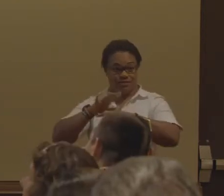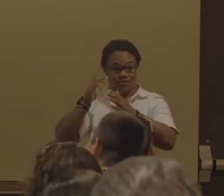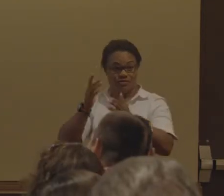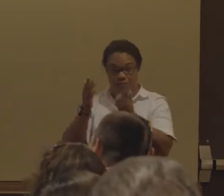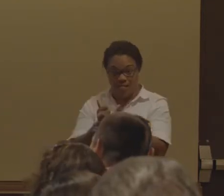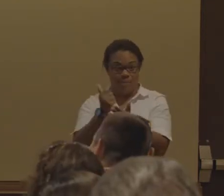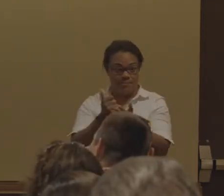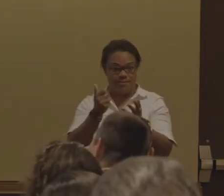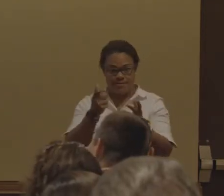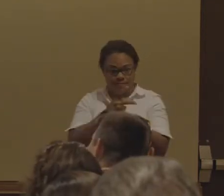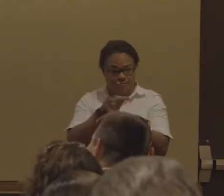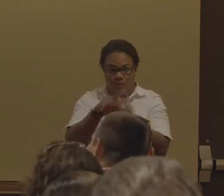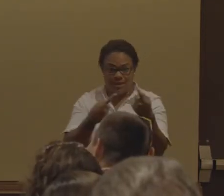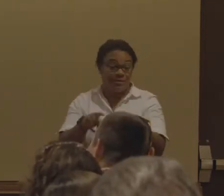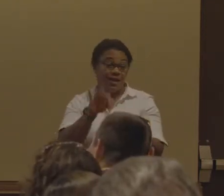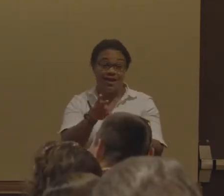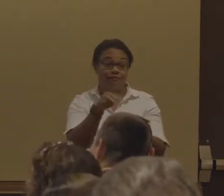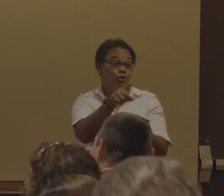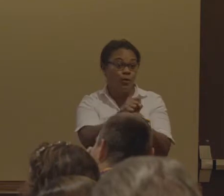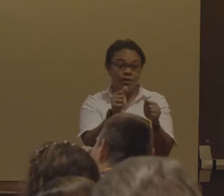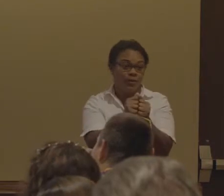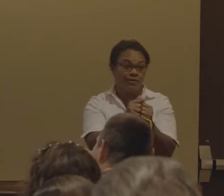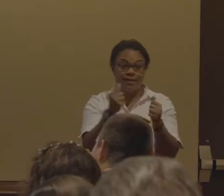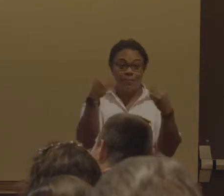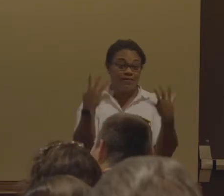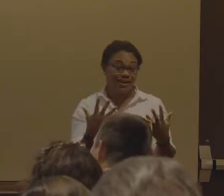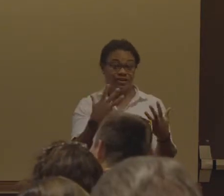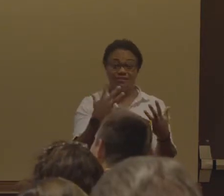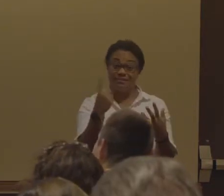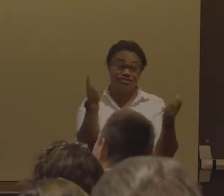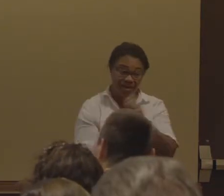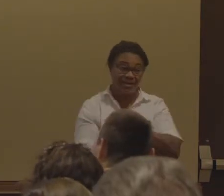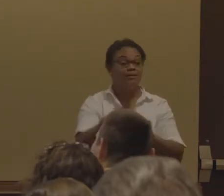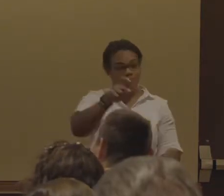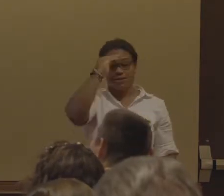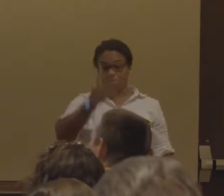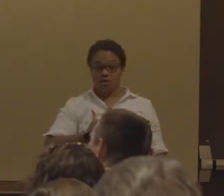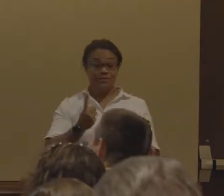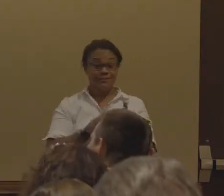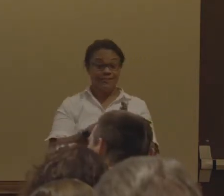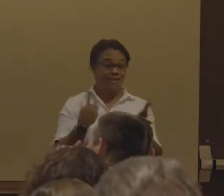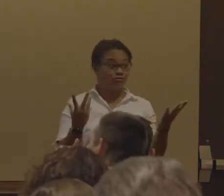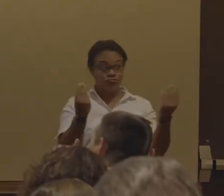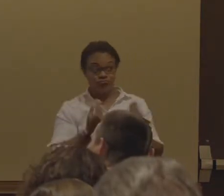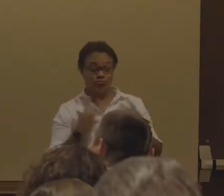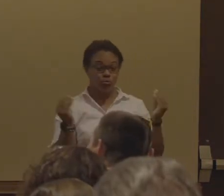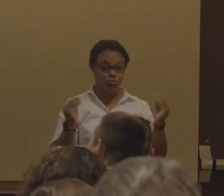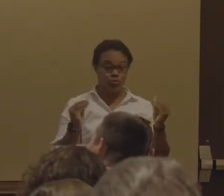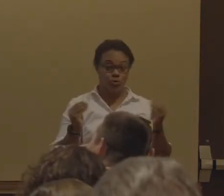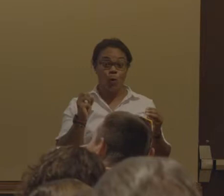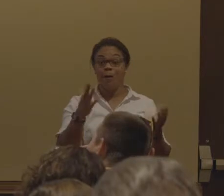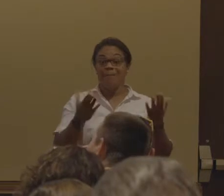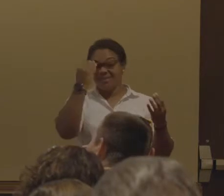happening. If there's a change that happens with someone you're working with, like a provider, we need to know that, because sometimes we don't know that, not as quickly as you